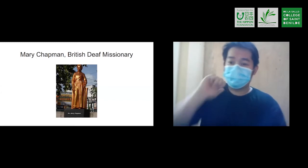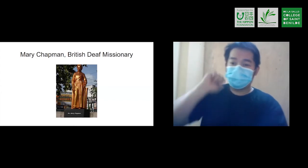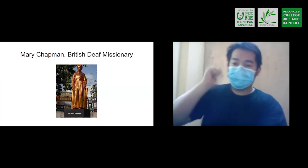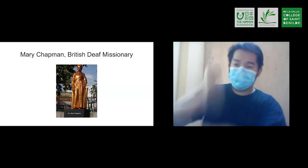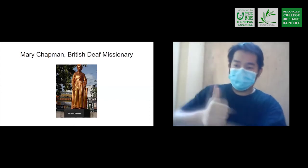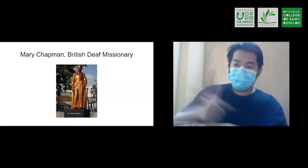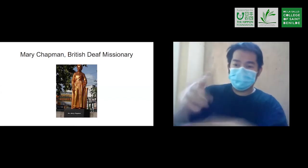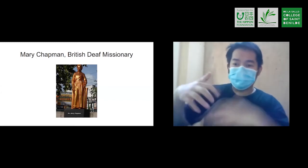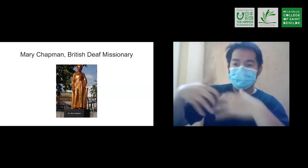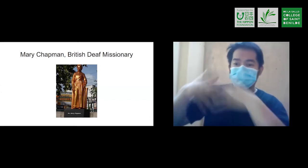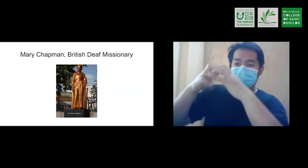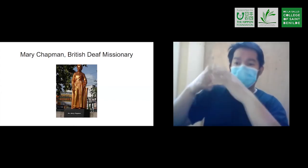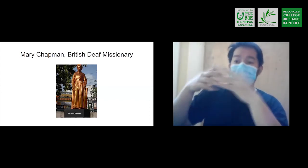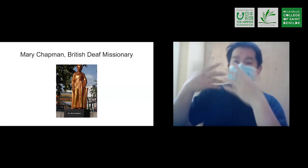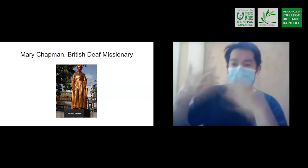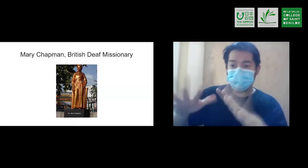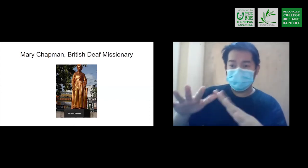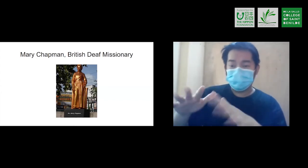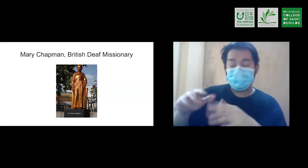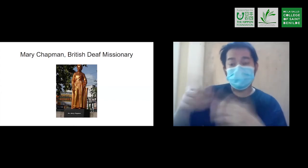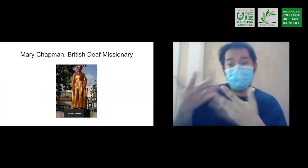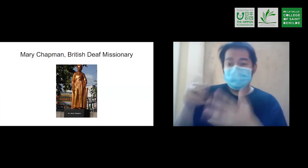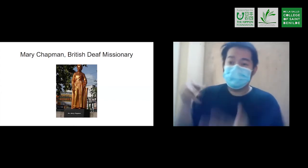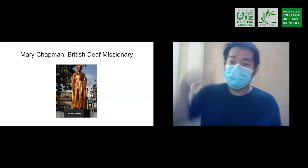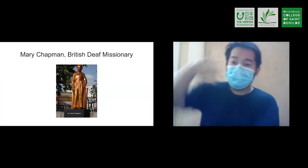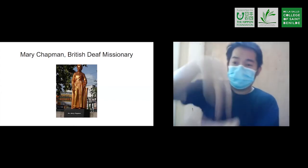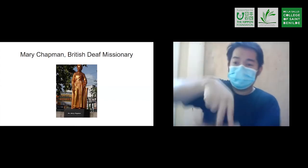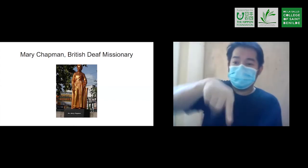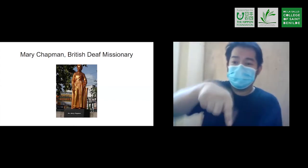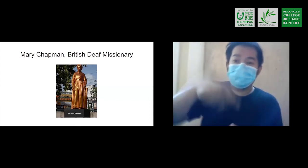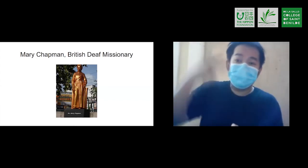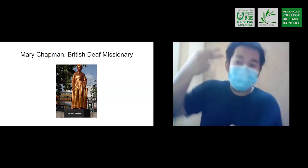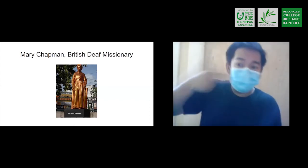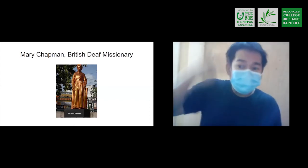and this was established in 1920.